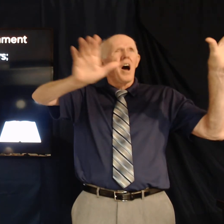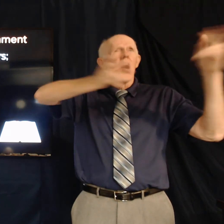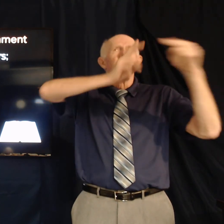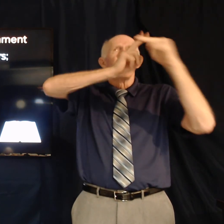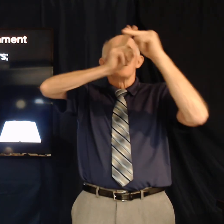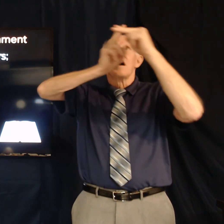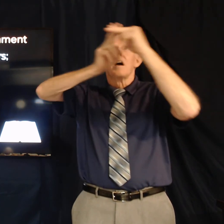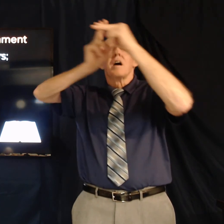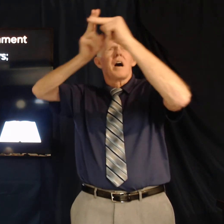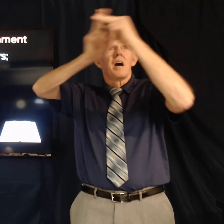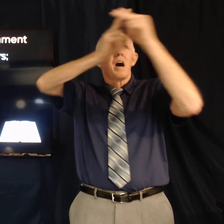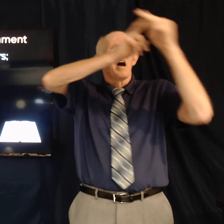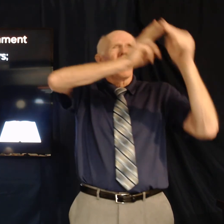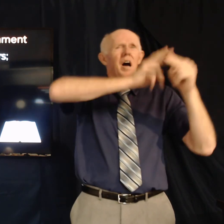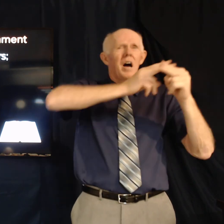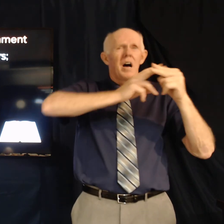A lot of stars.